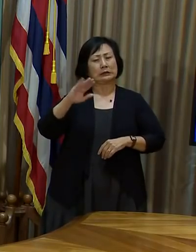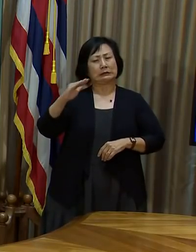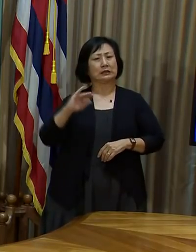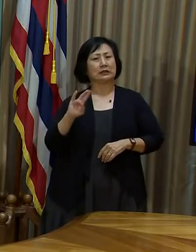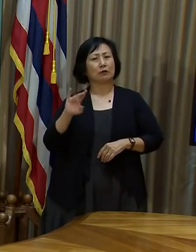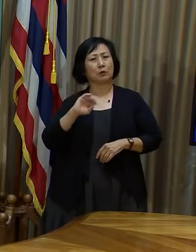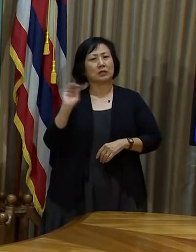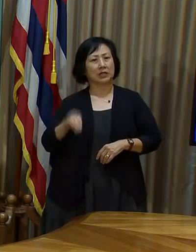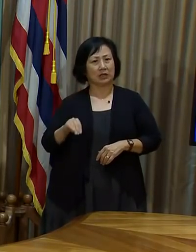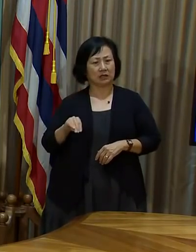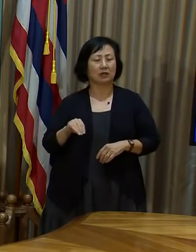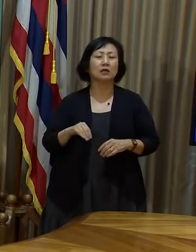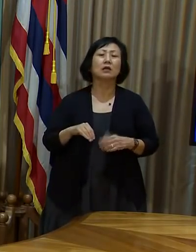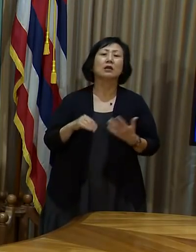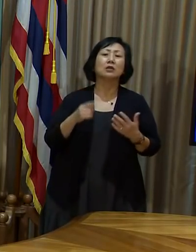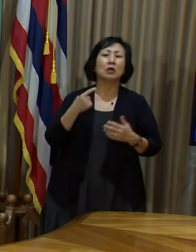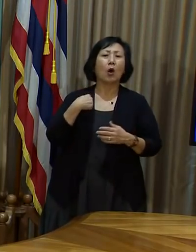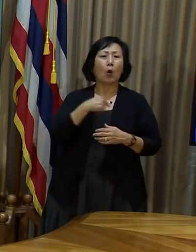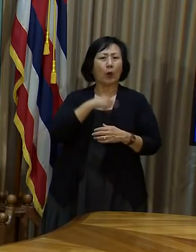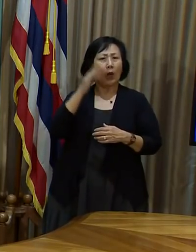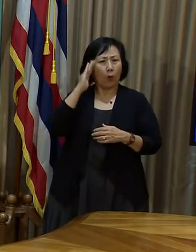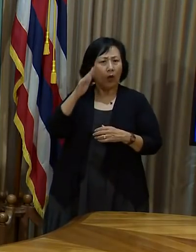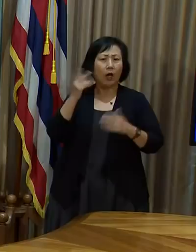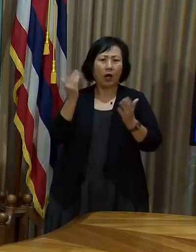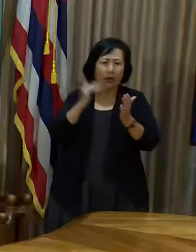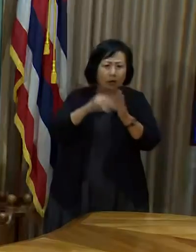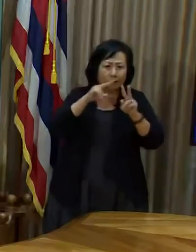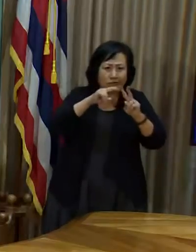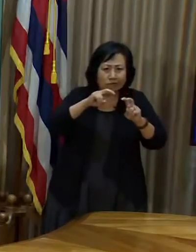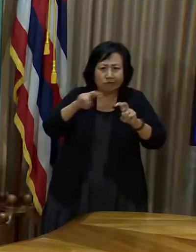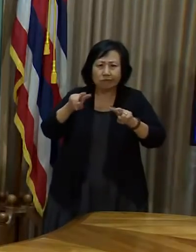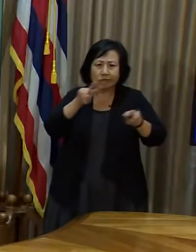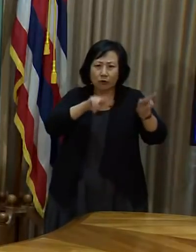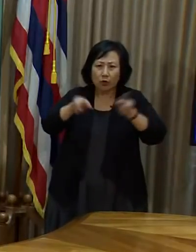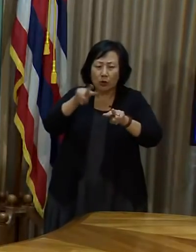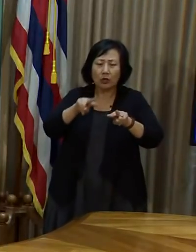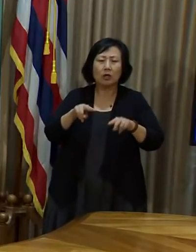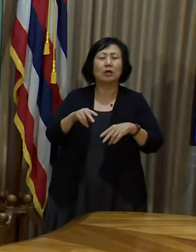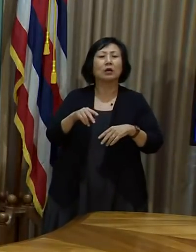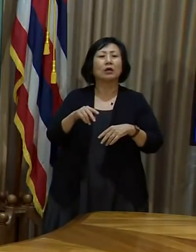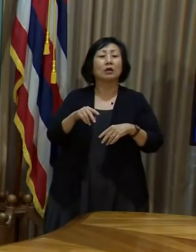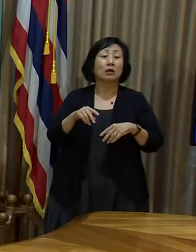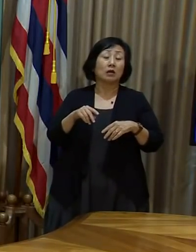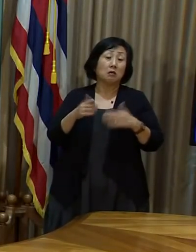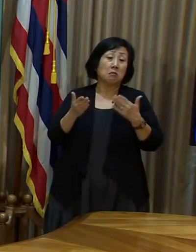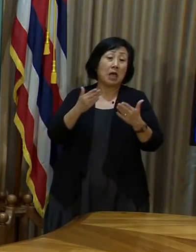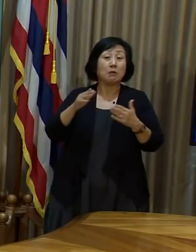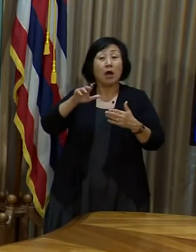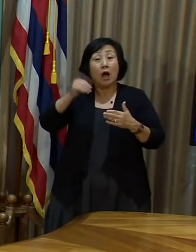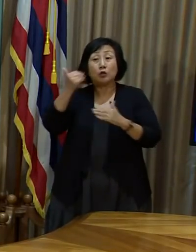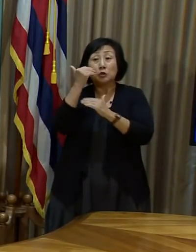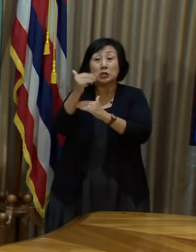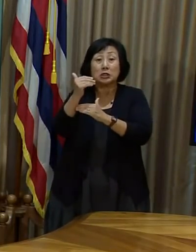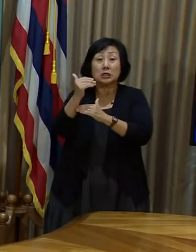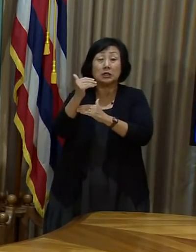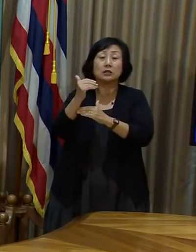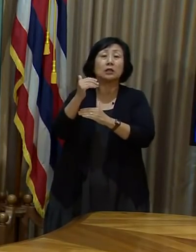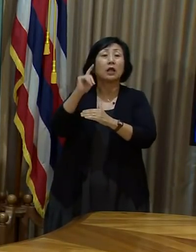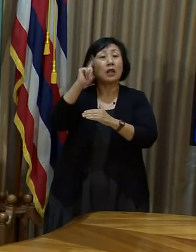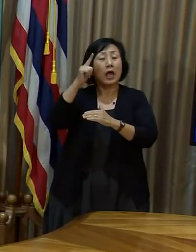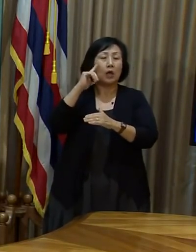So certainly we'll be evaluating other, being able to drop other restrictions as